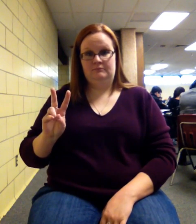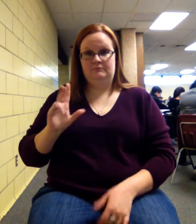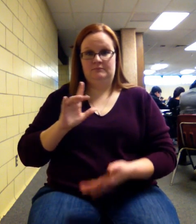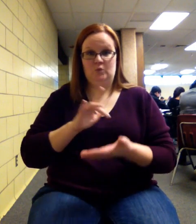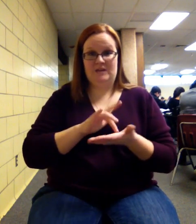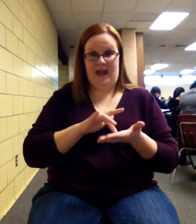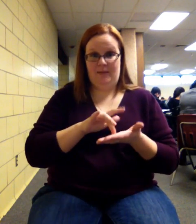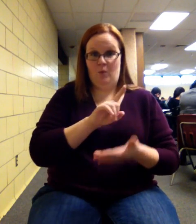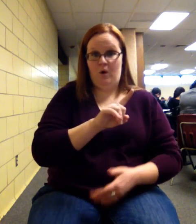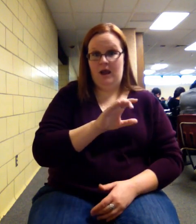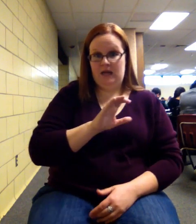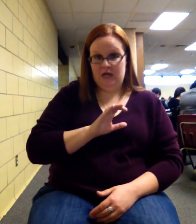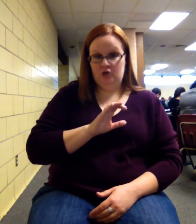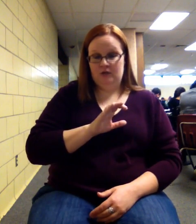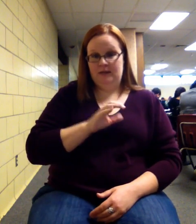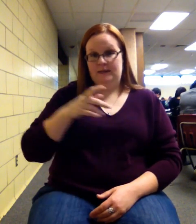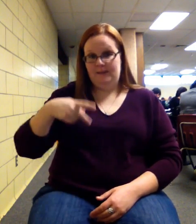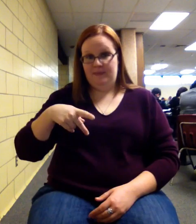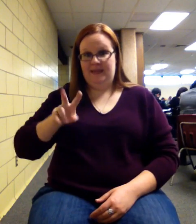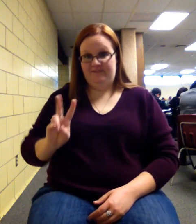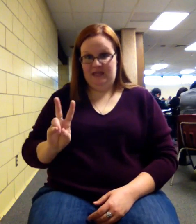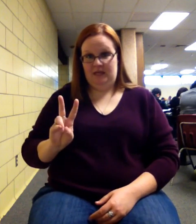So 100 PV.